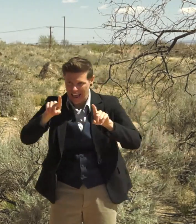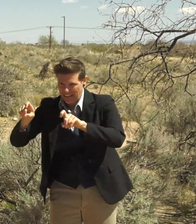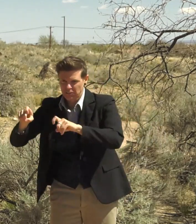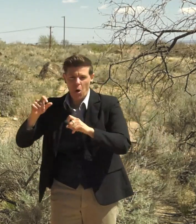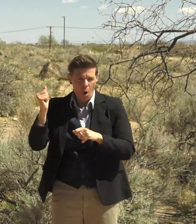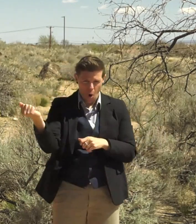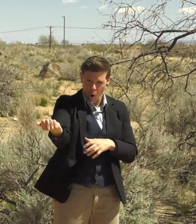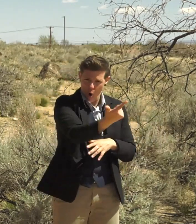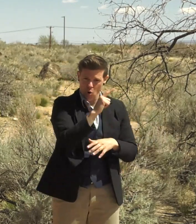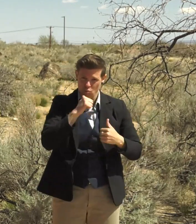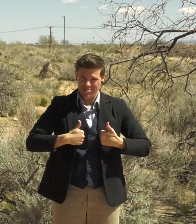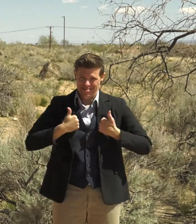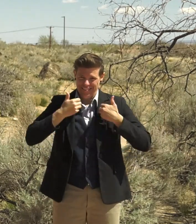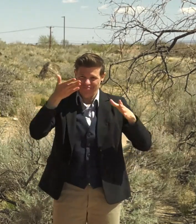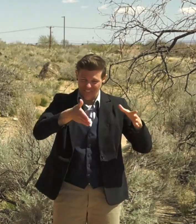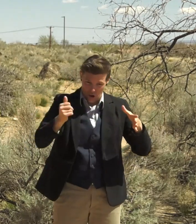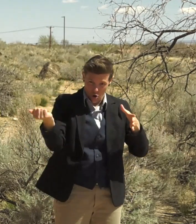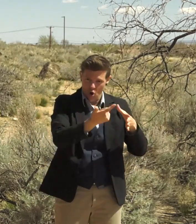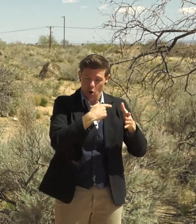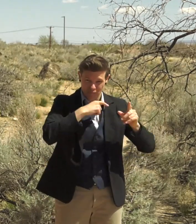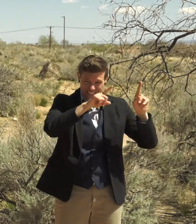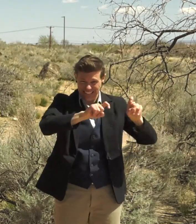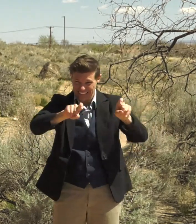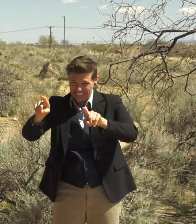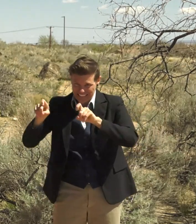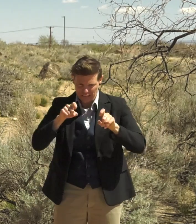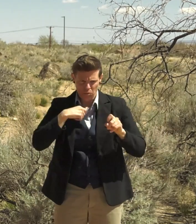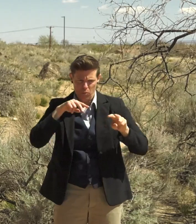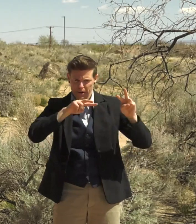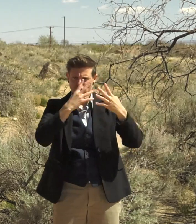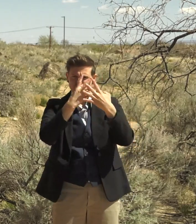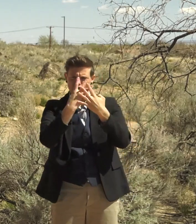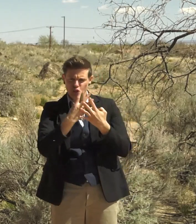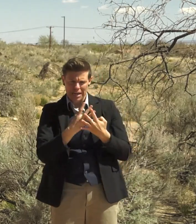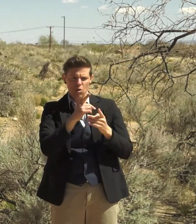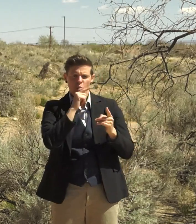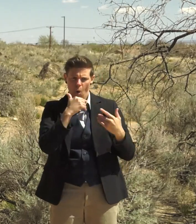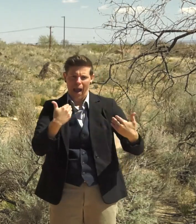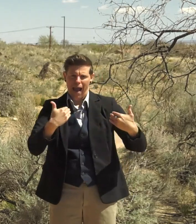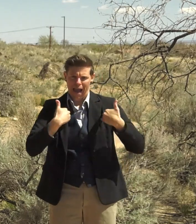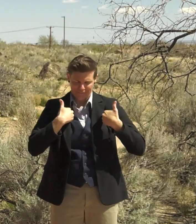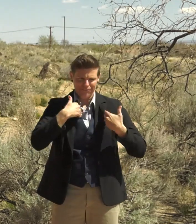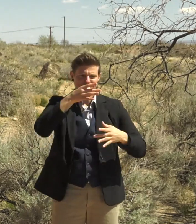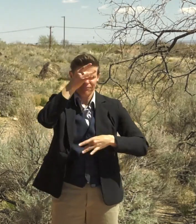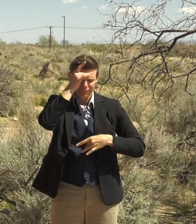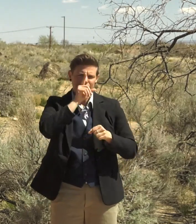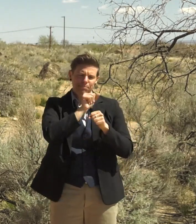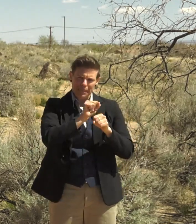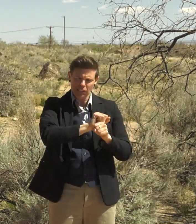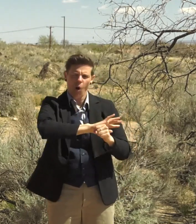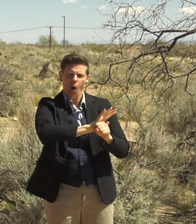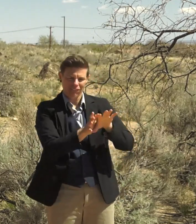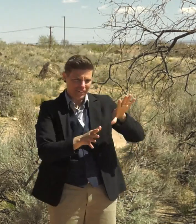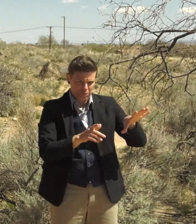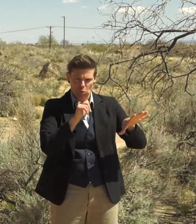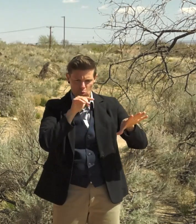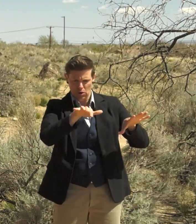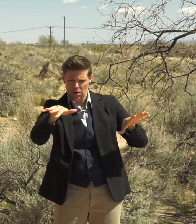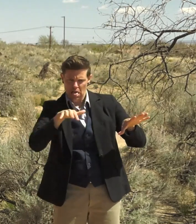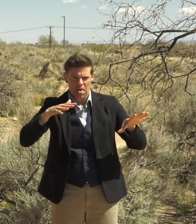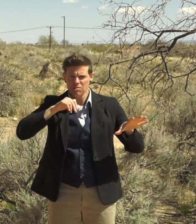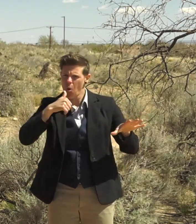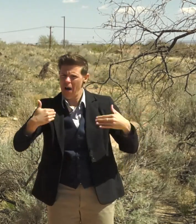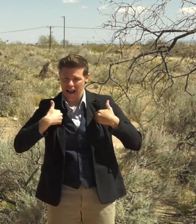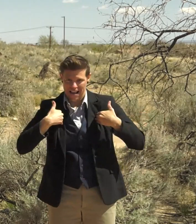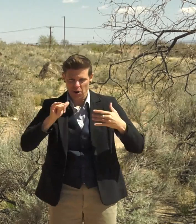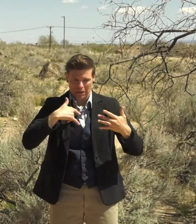facilities to understand sort of who's has COVID test positive and who doesn't. Our environmental